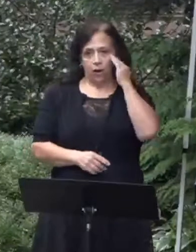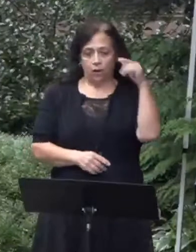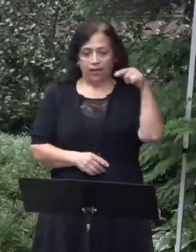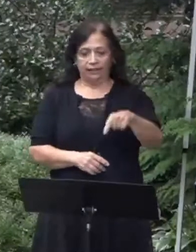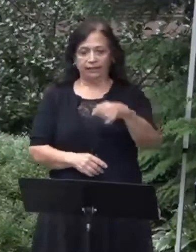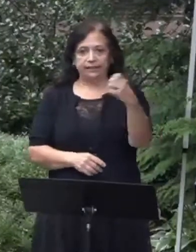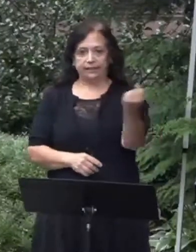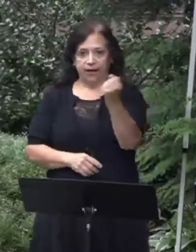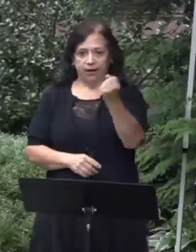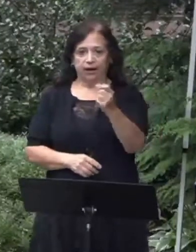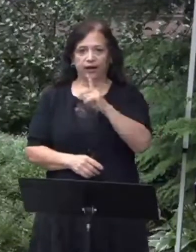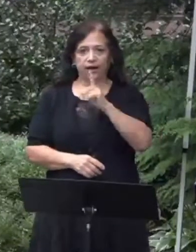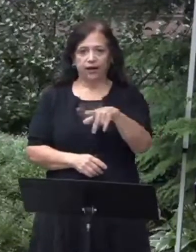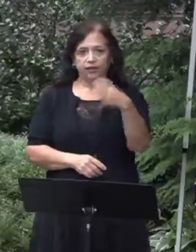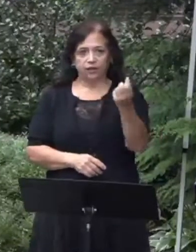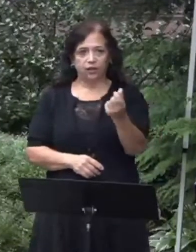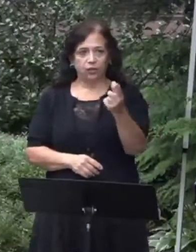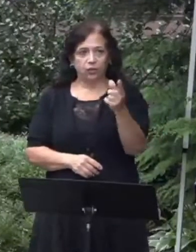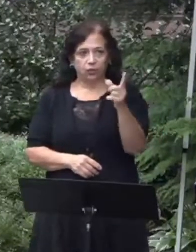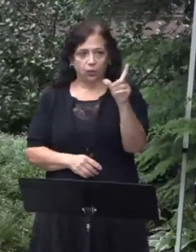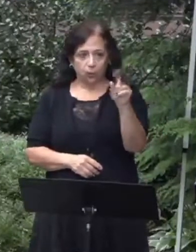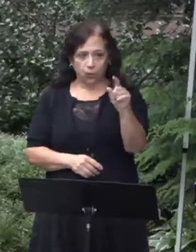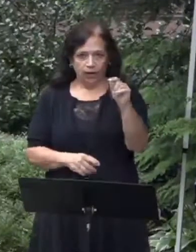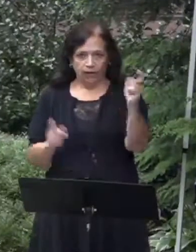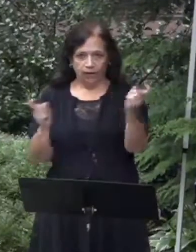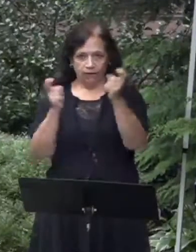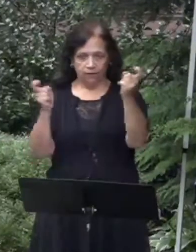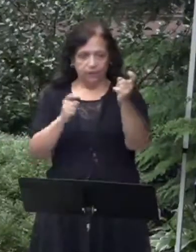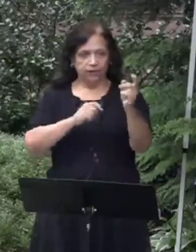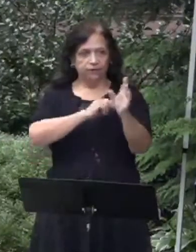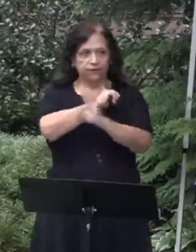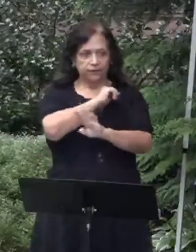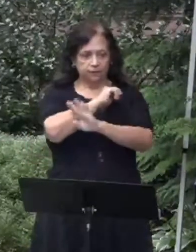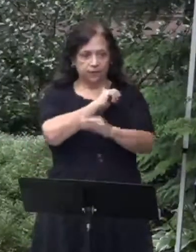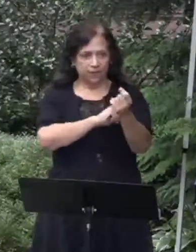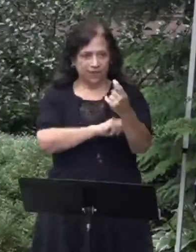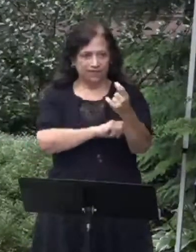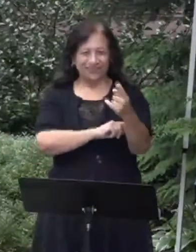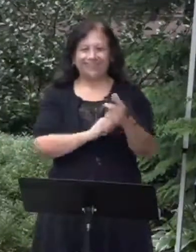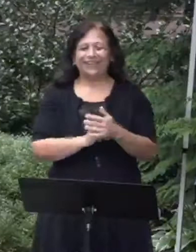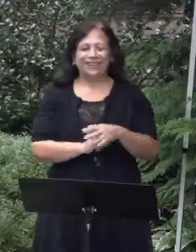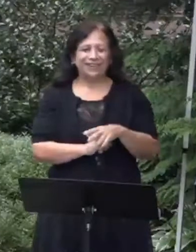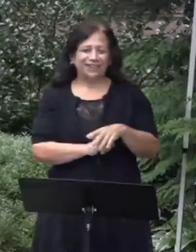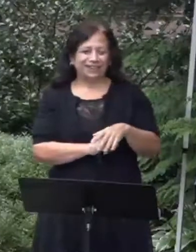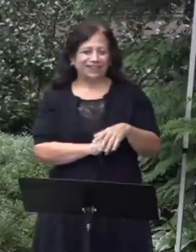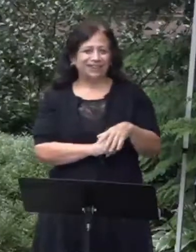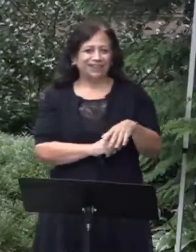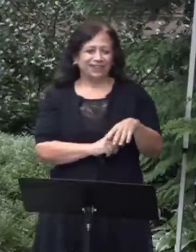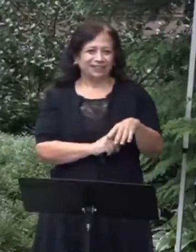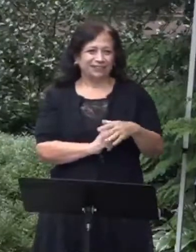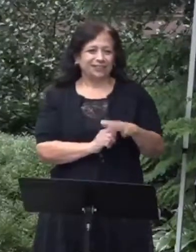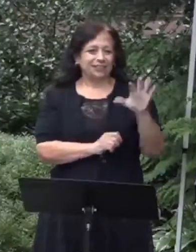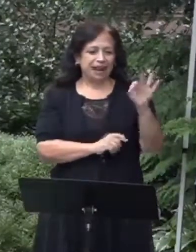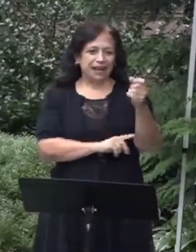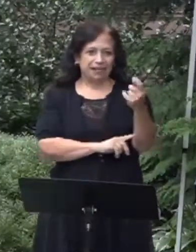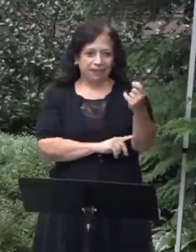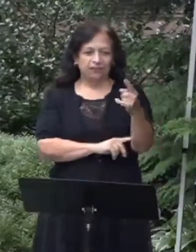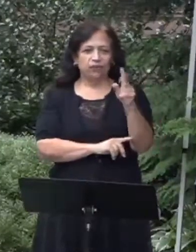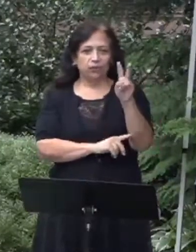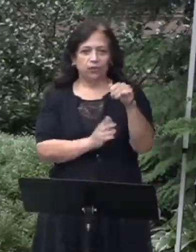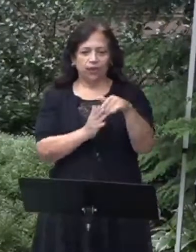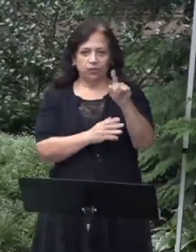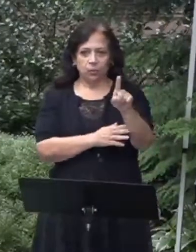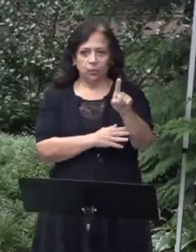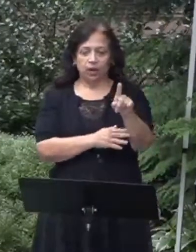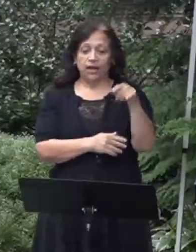the 20th anniversary of September 11th, 2001. On that day,